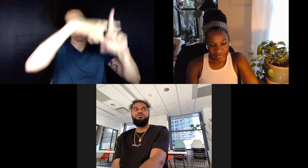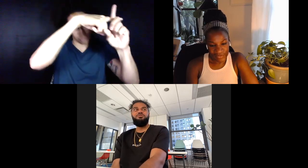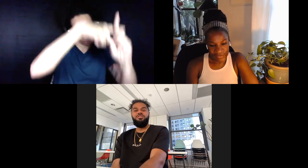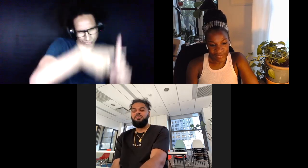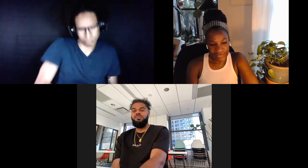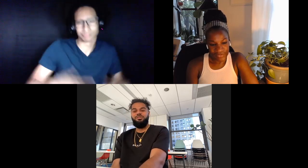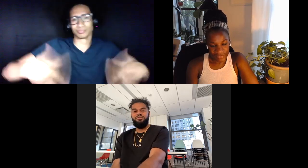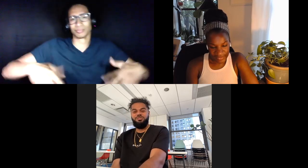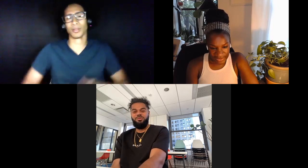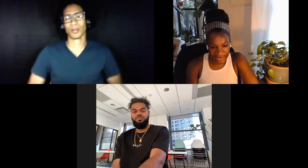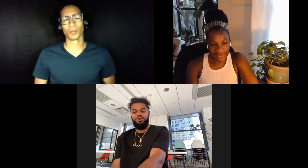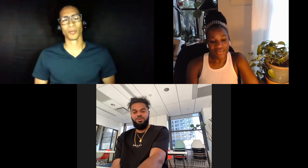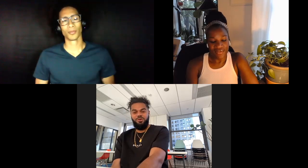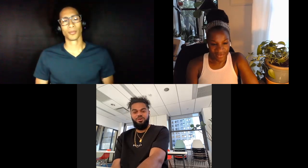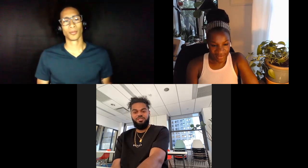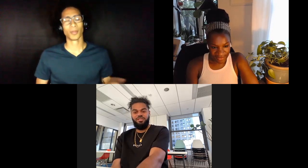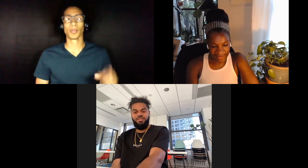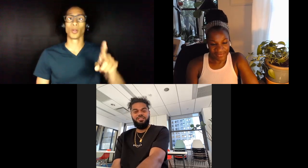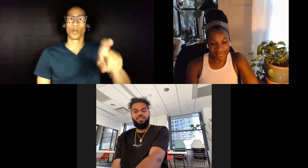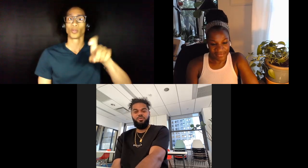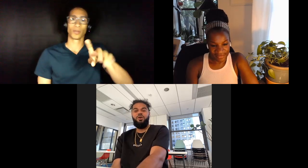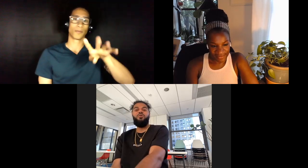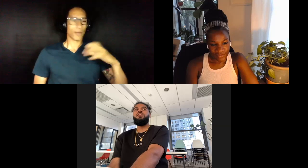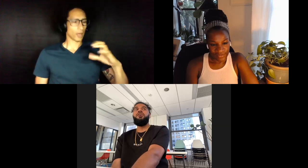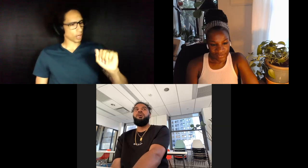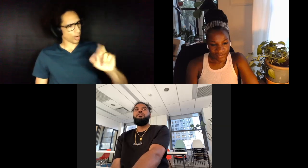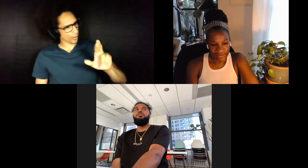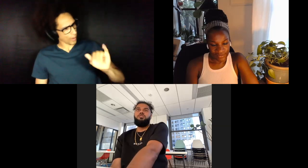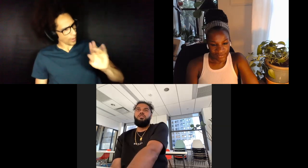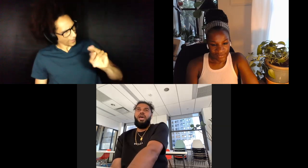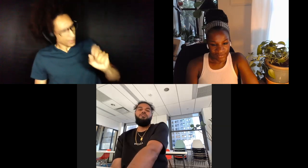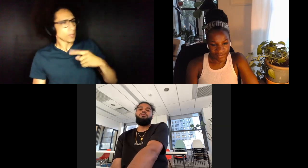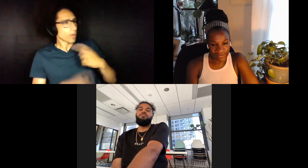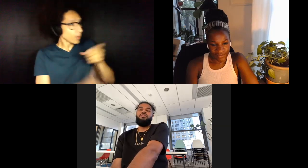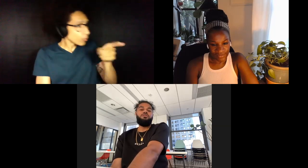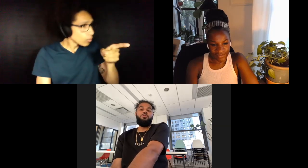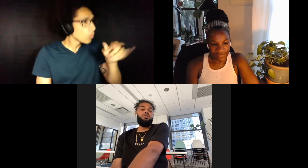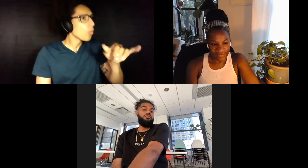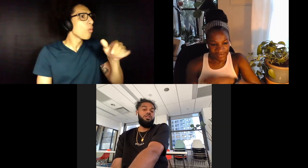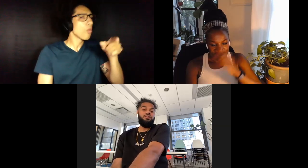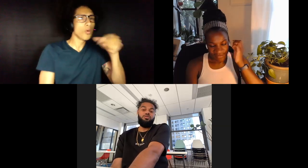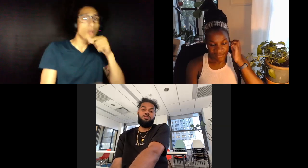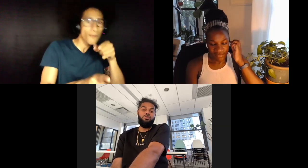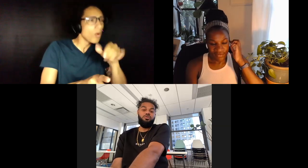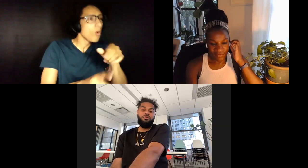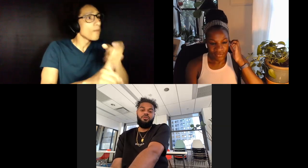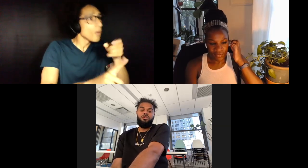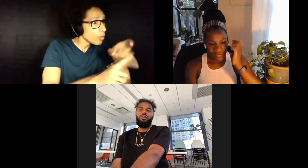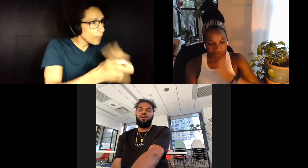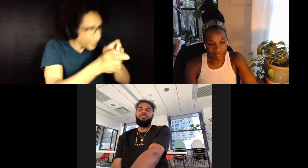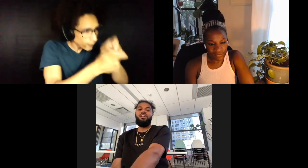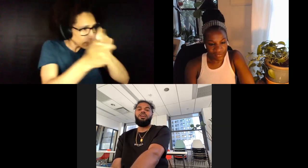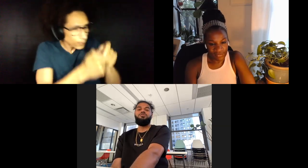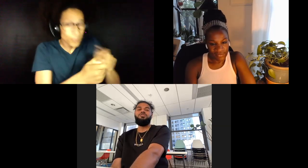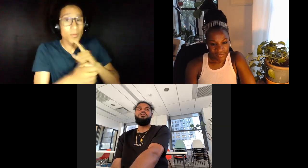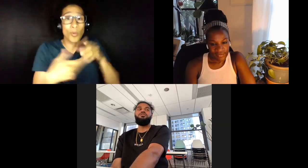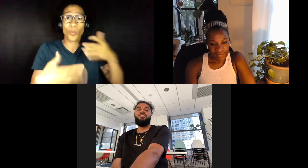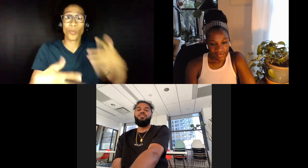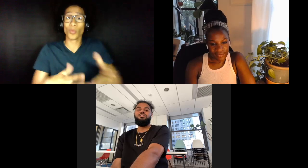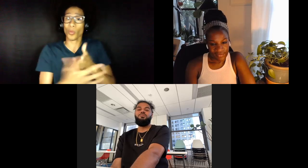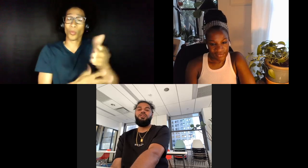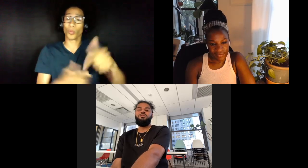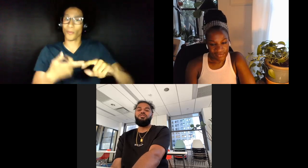One of the best places to get some Guyanese food. You go to Sybil's. Yeah, Sybil's in Queens. So I